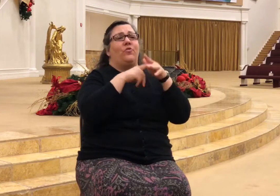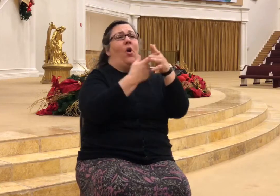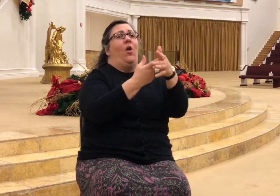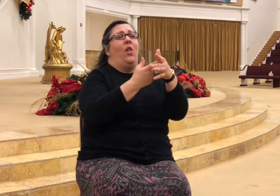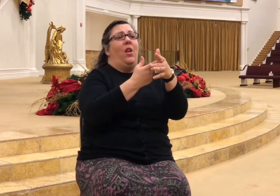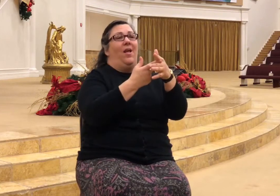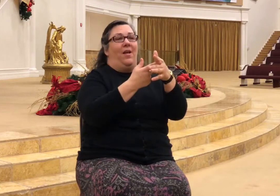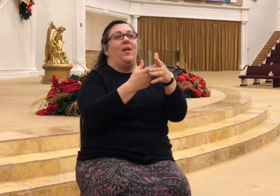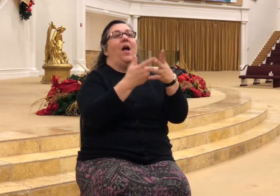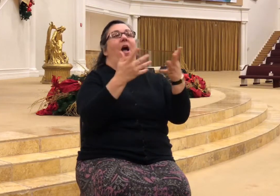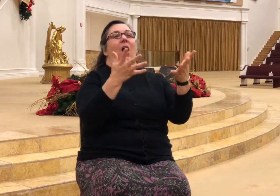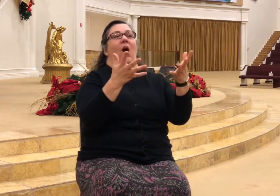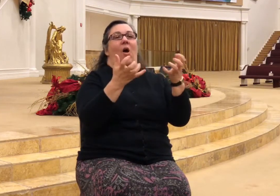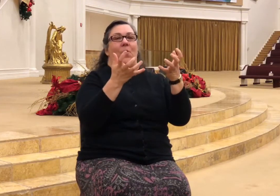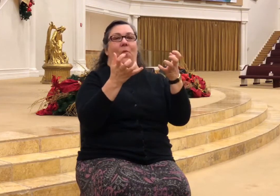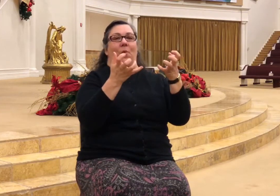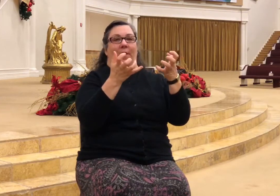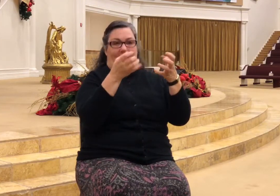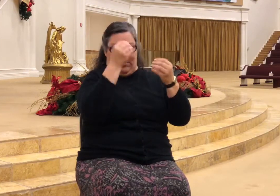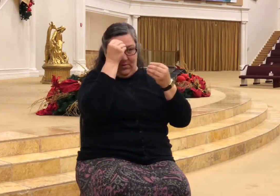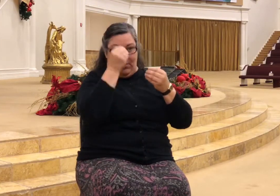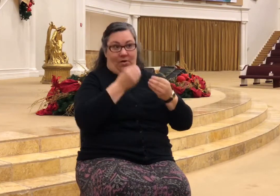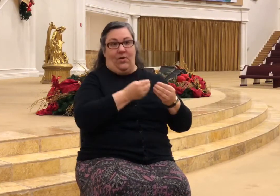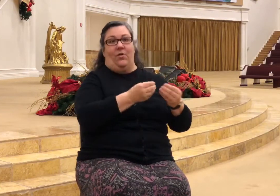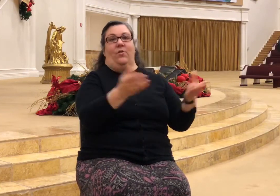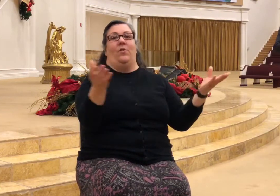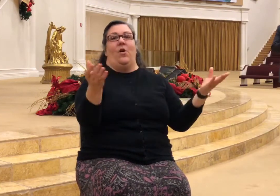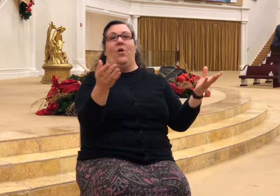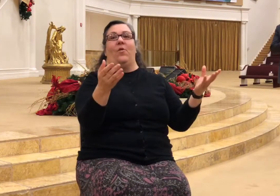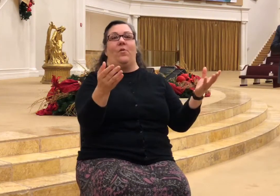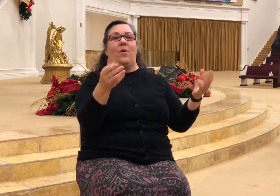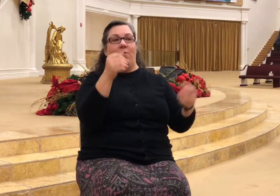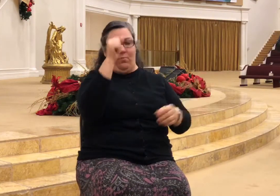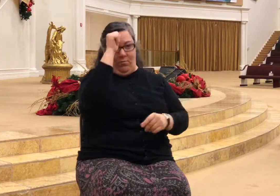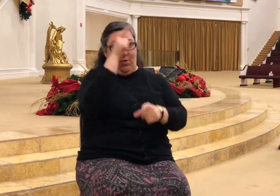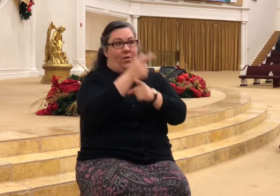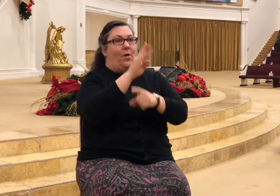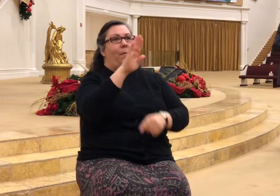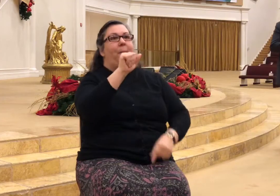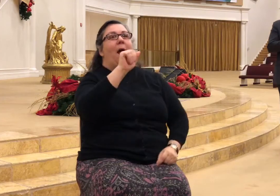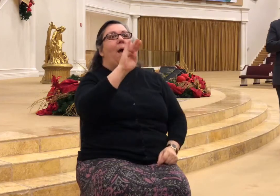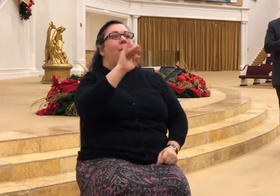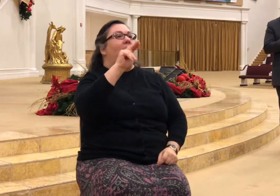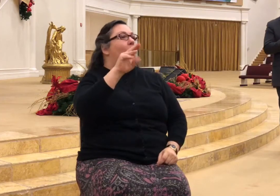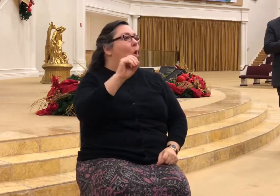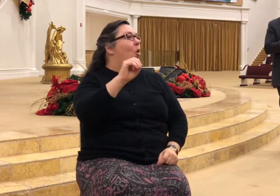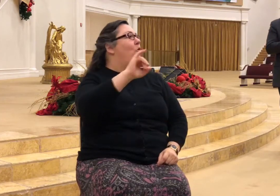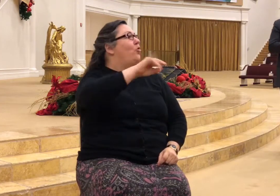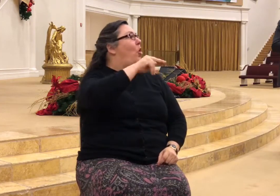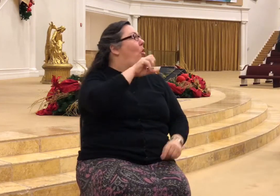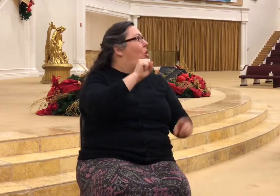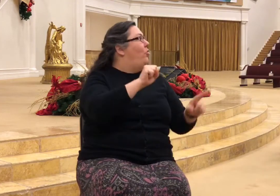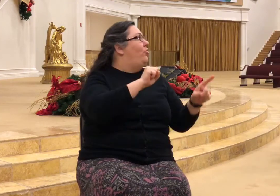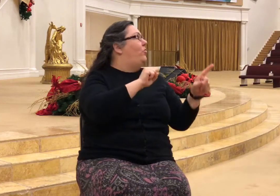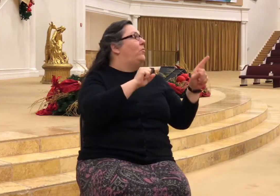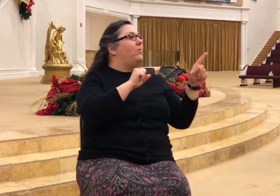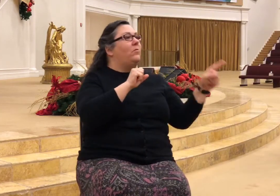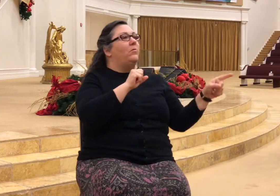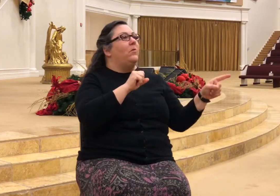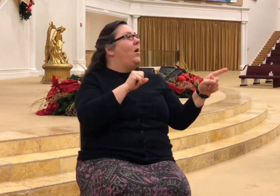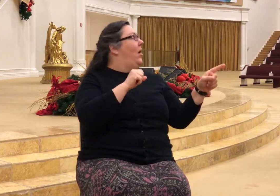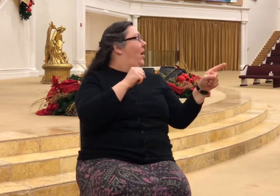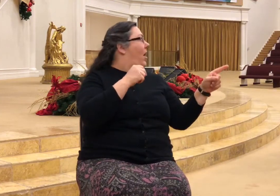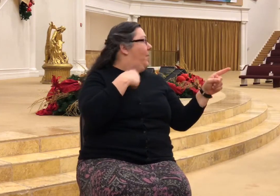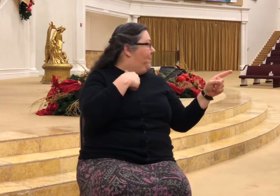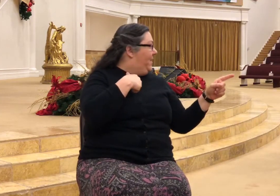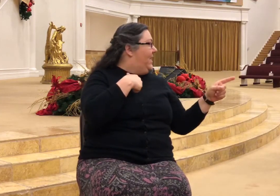to give you an update. A number of you are here tonight. I look, there's Brother Babineau, there's Brother Jones, there's Sister Tashana Jones.